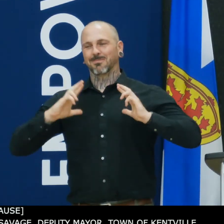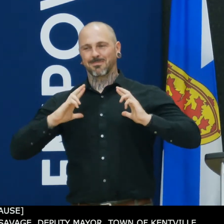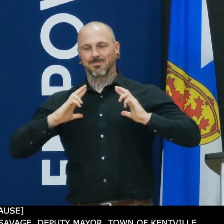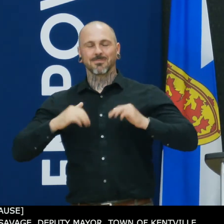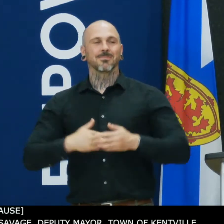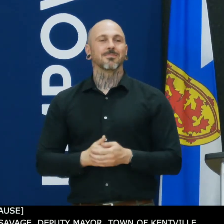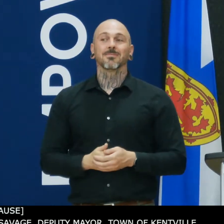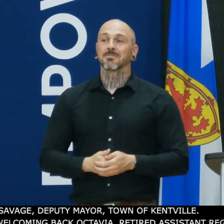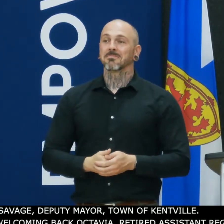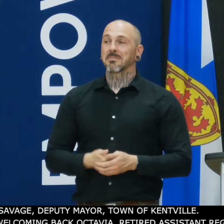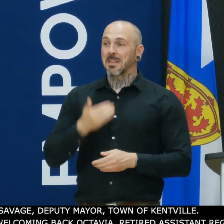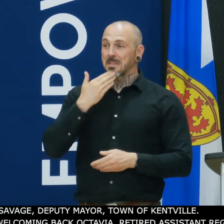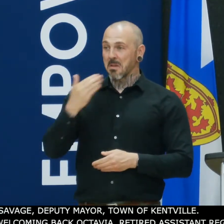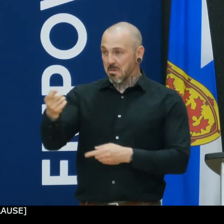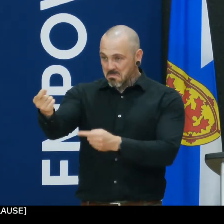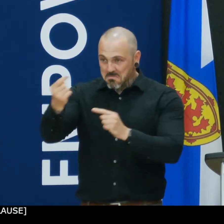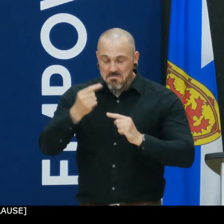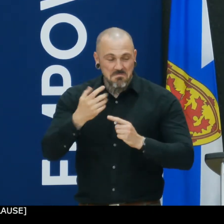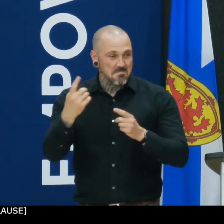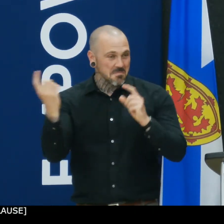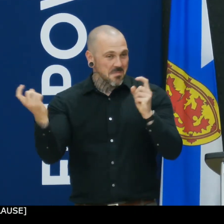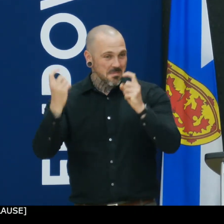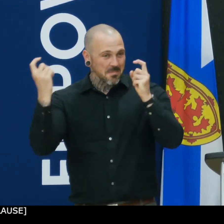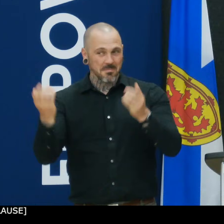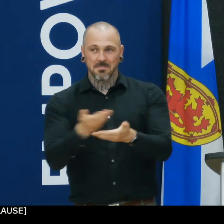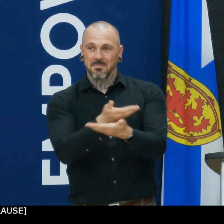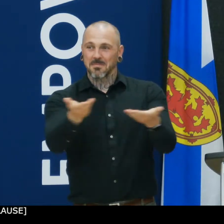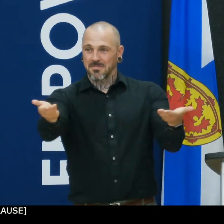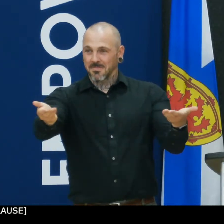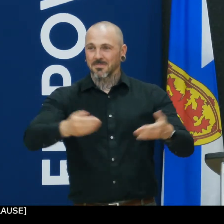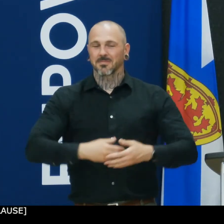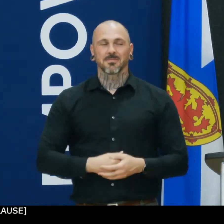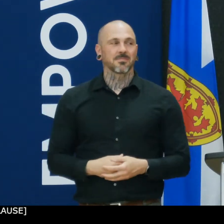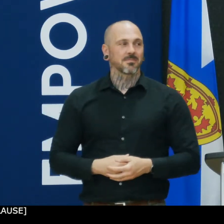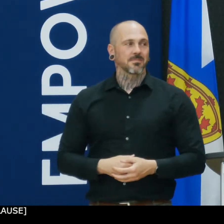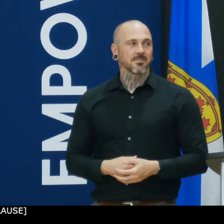Thank you for joining us to celebrate our graduates.